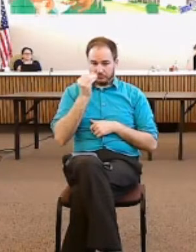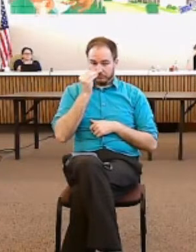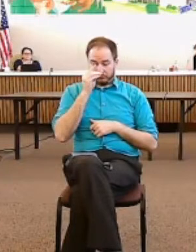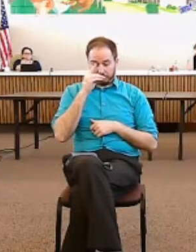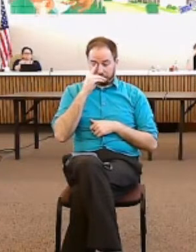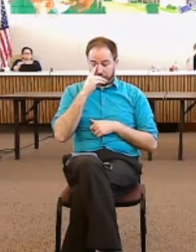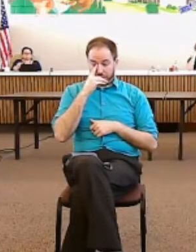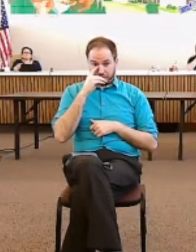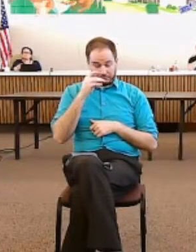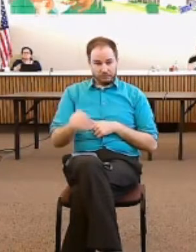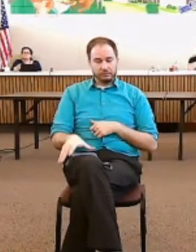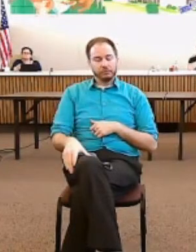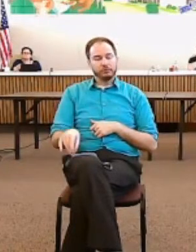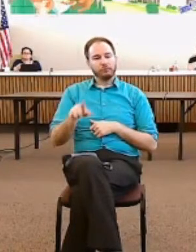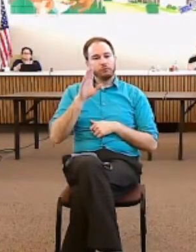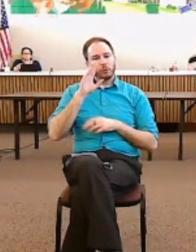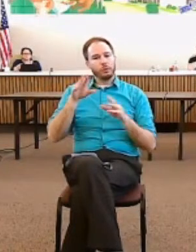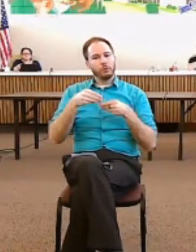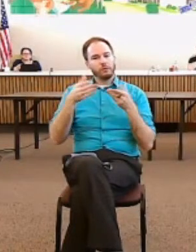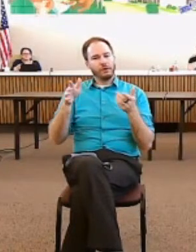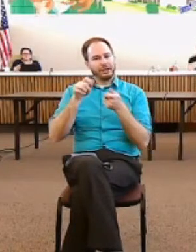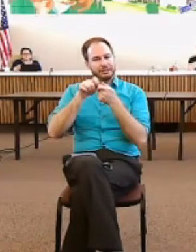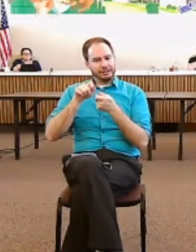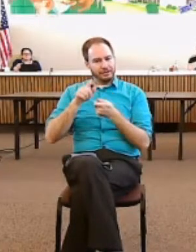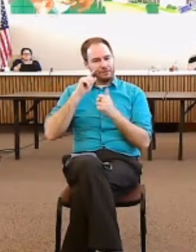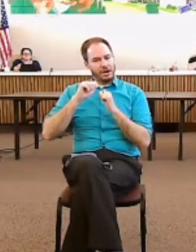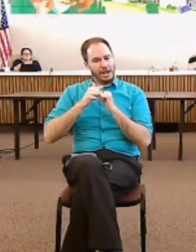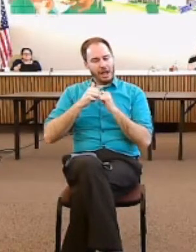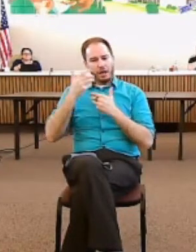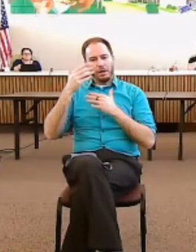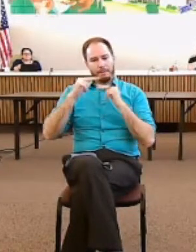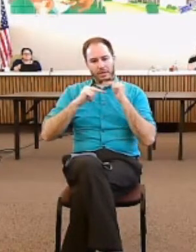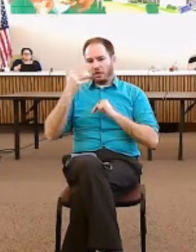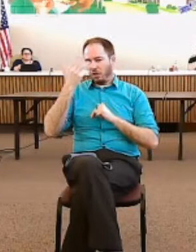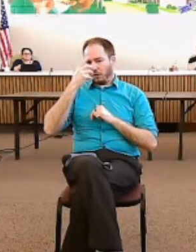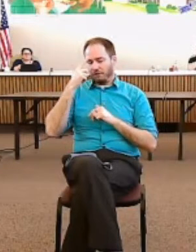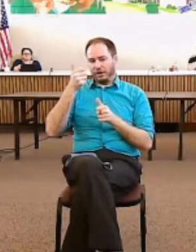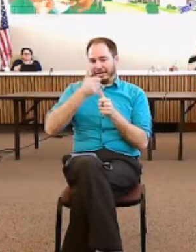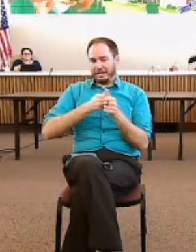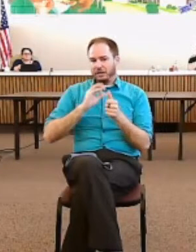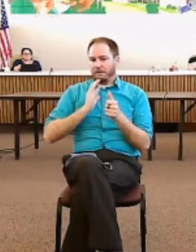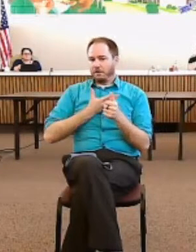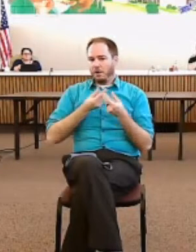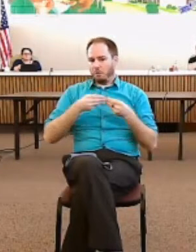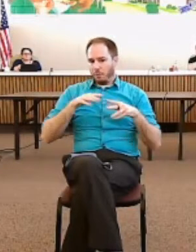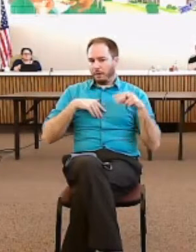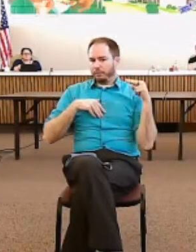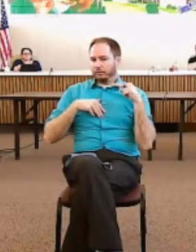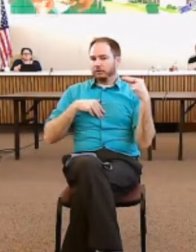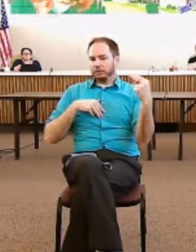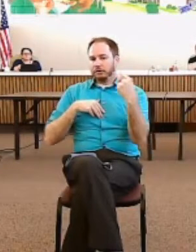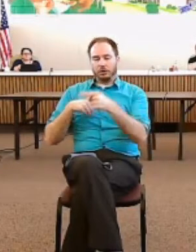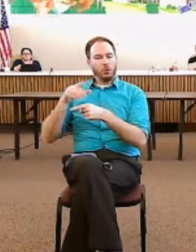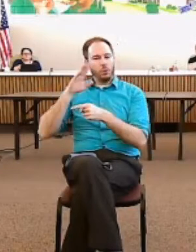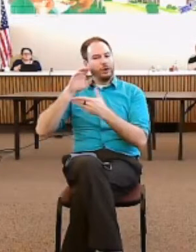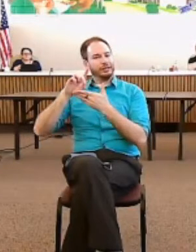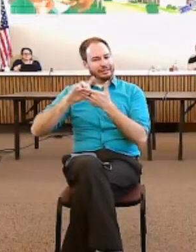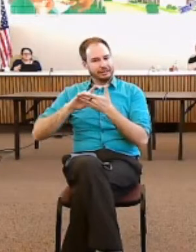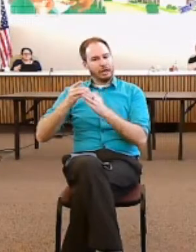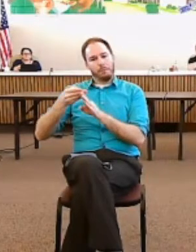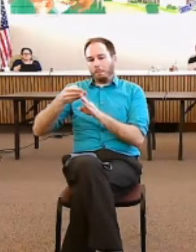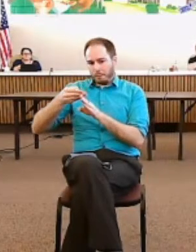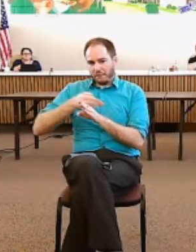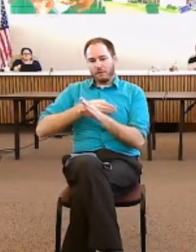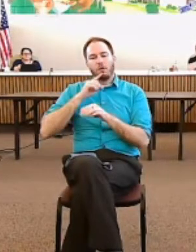details about how the buildings would look from each of our properties. And they are going to do that prior